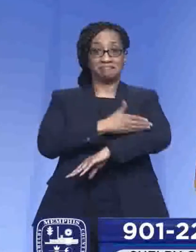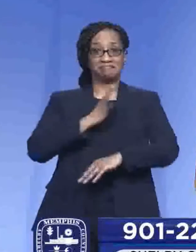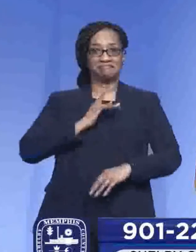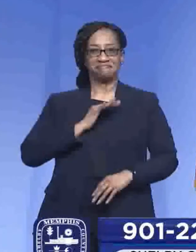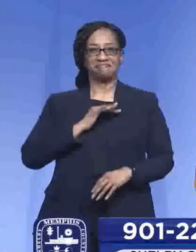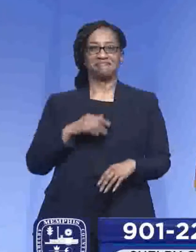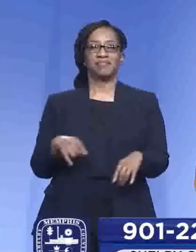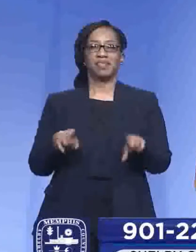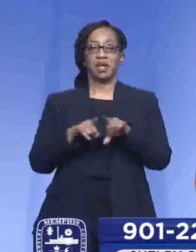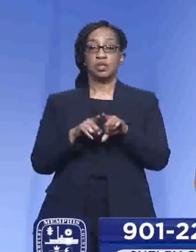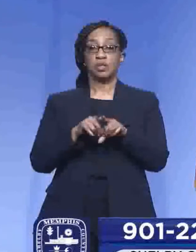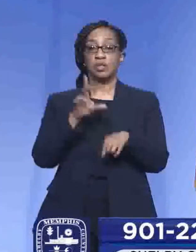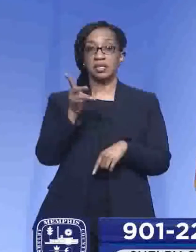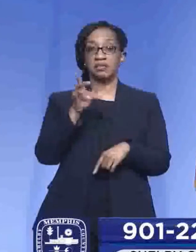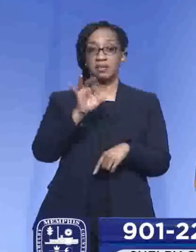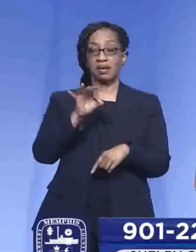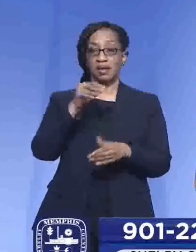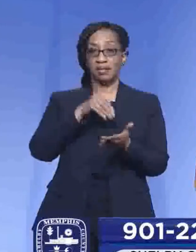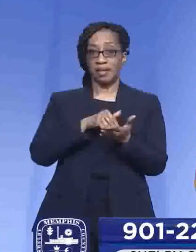totals,